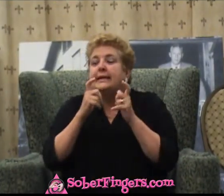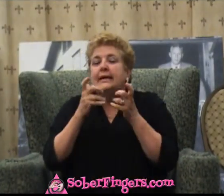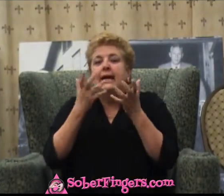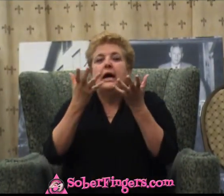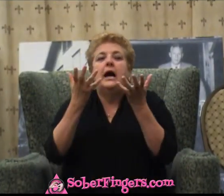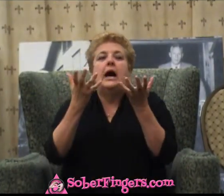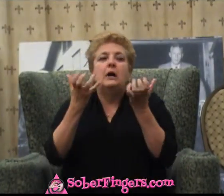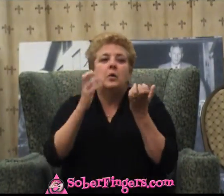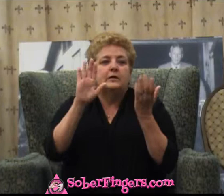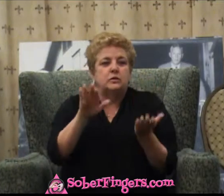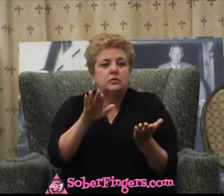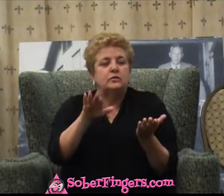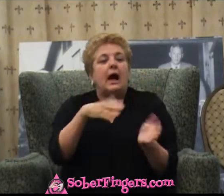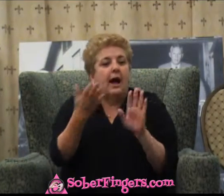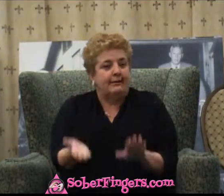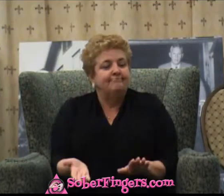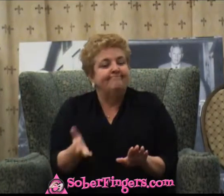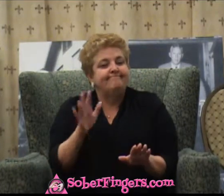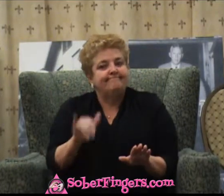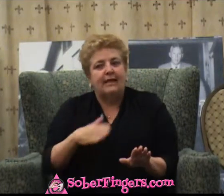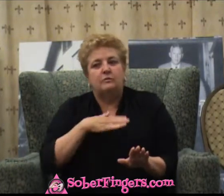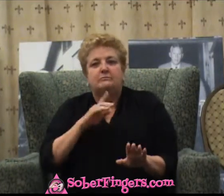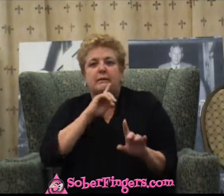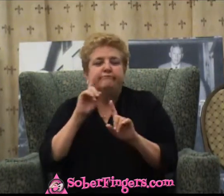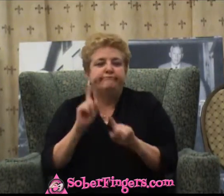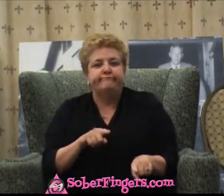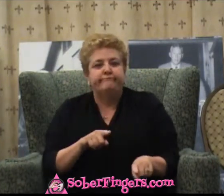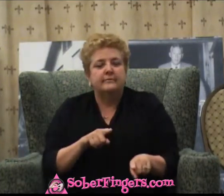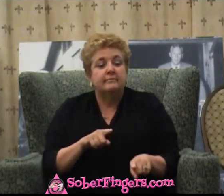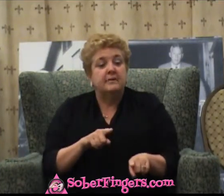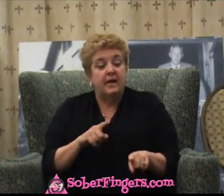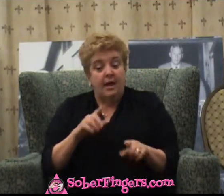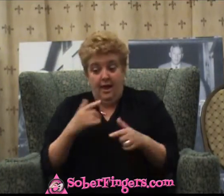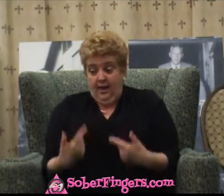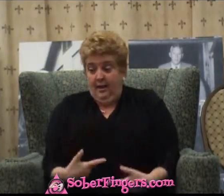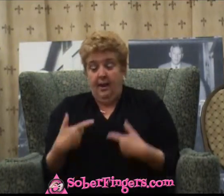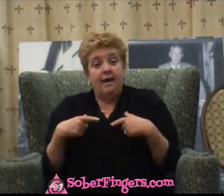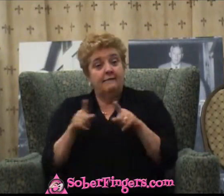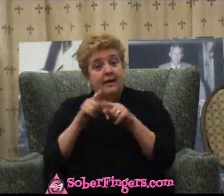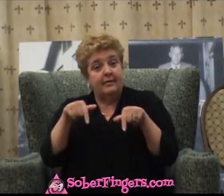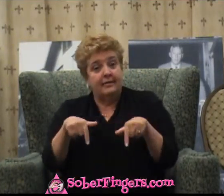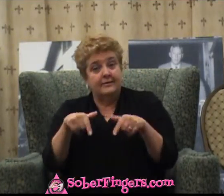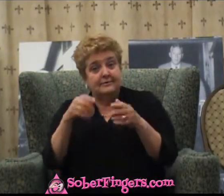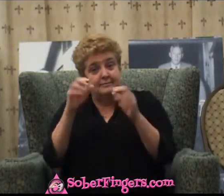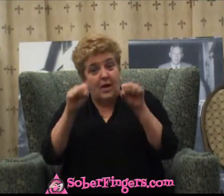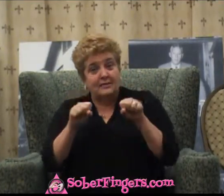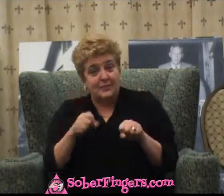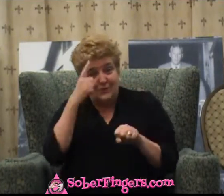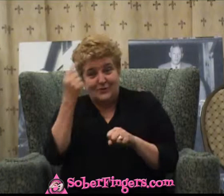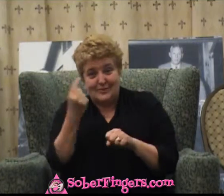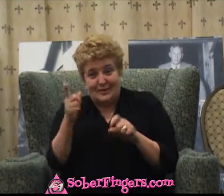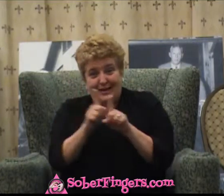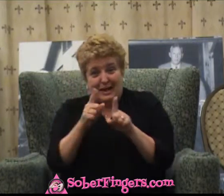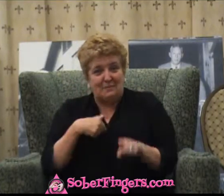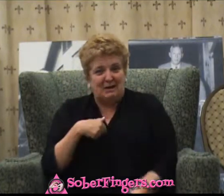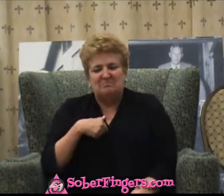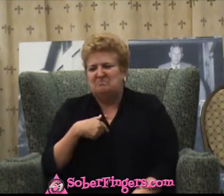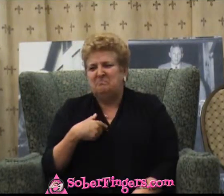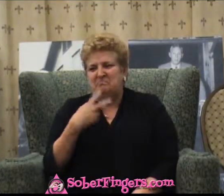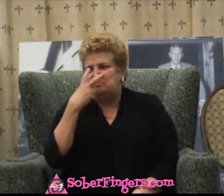answer. I never thought that a life like this was possible for someone like me, and yet here I am. It's important